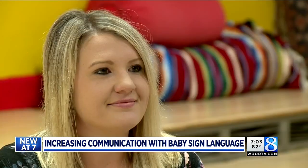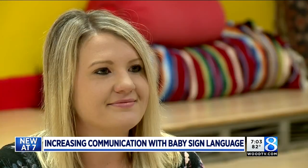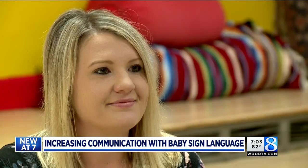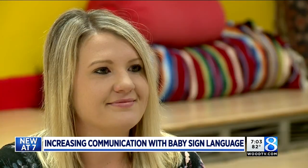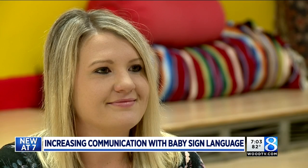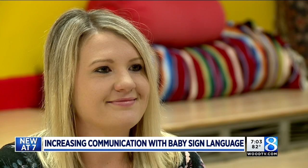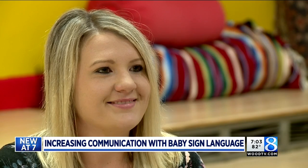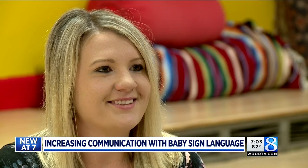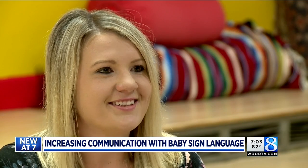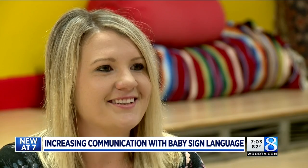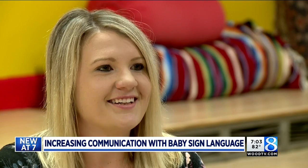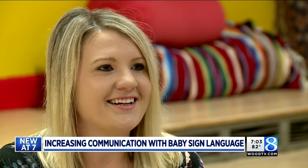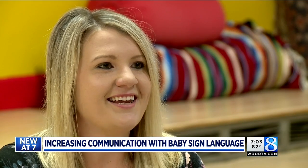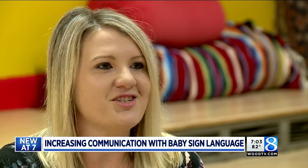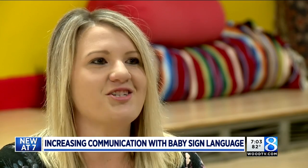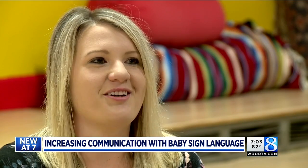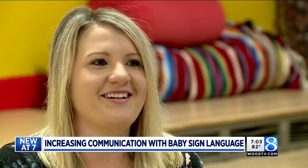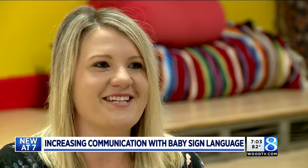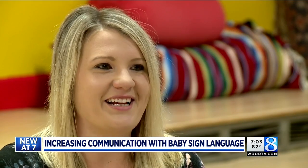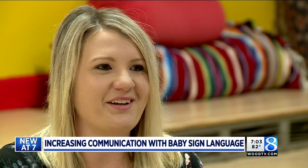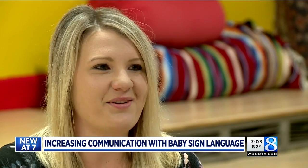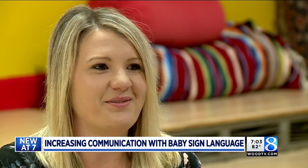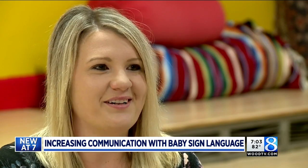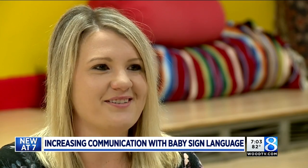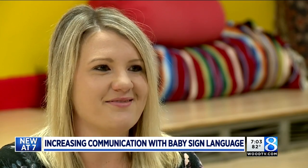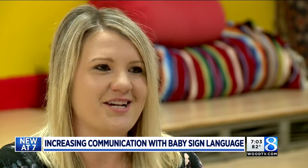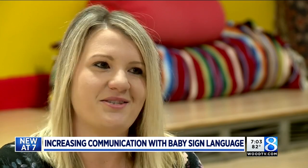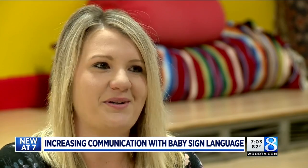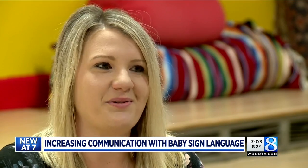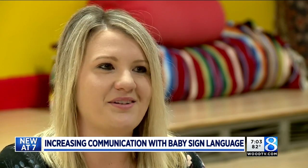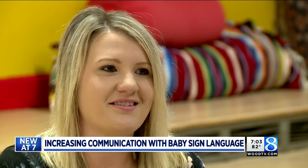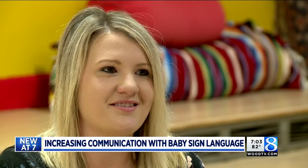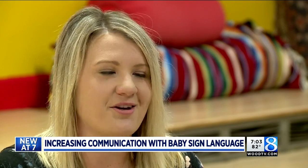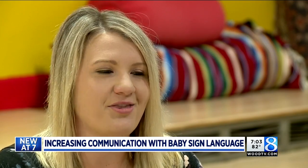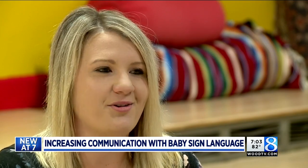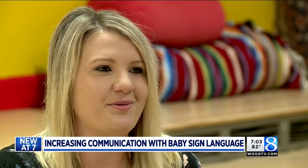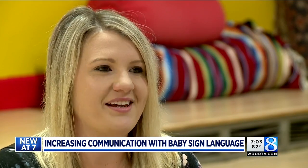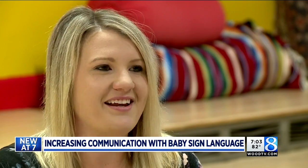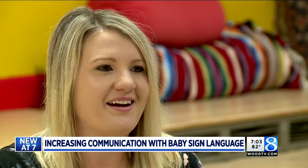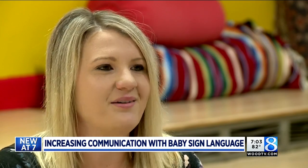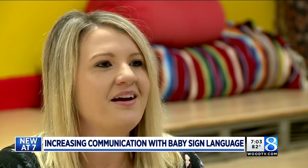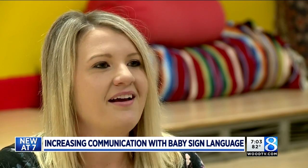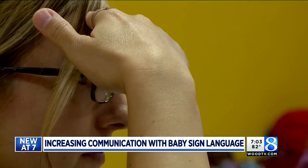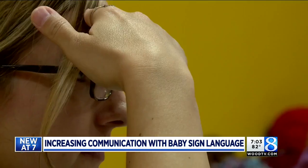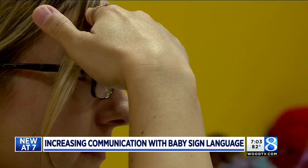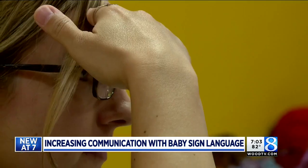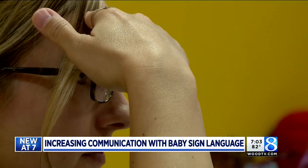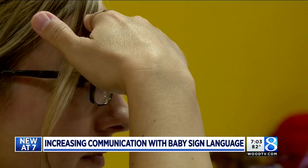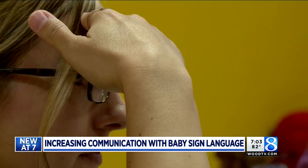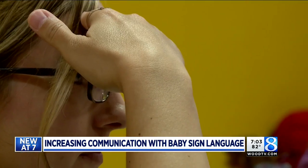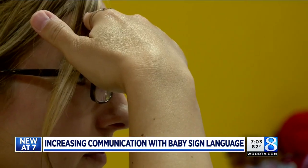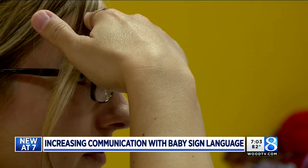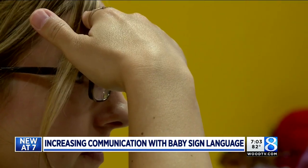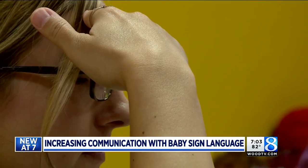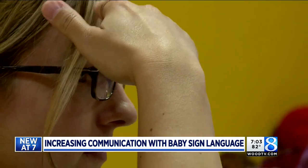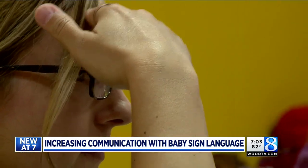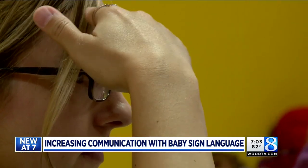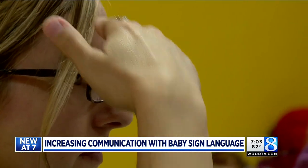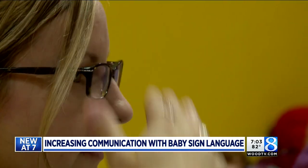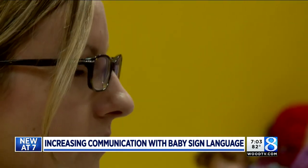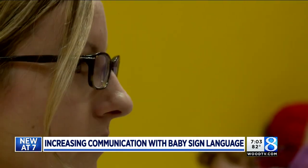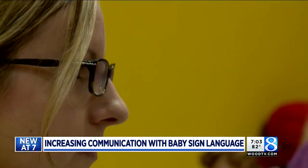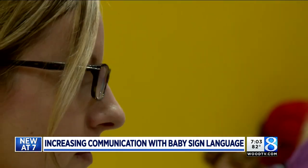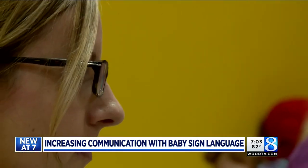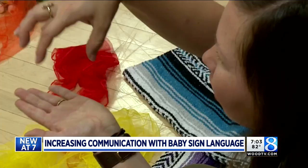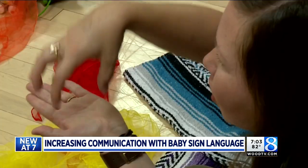Do you feel like it's valuable to you? Yeah, she's already signing a few words, which that's pretty cool because this is our third week now. Today's lesson revolves around food.